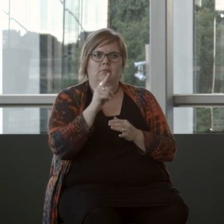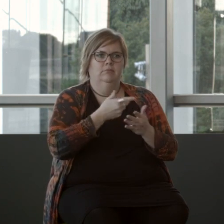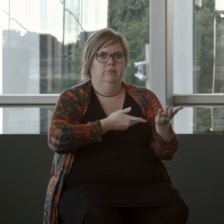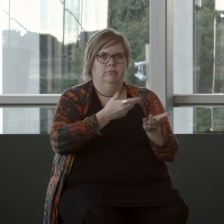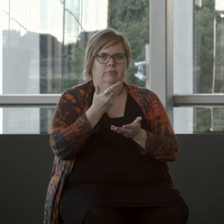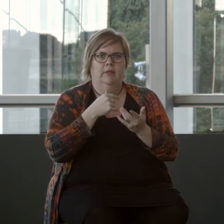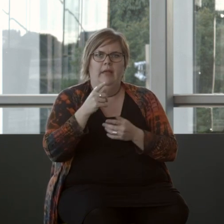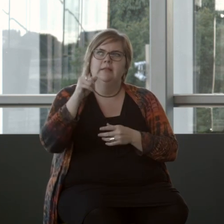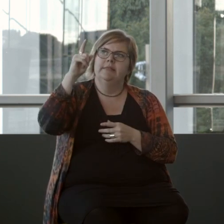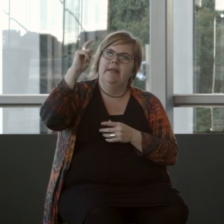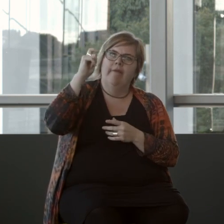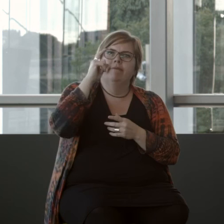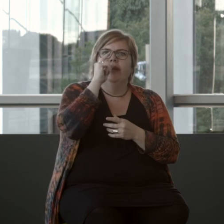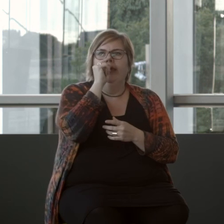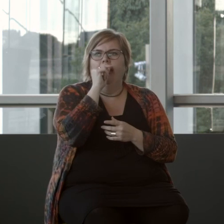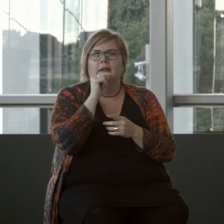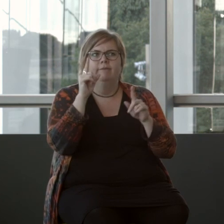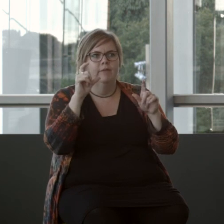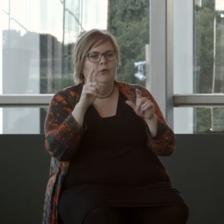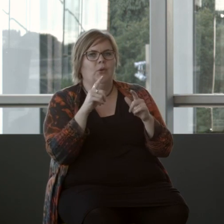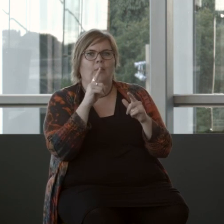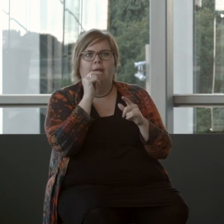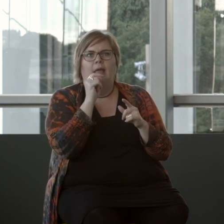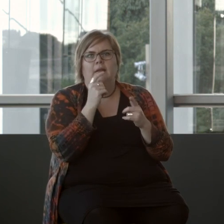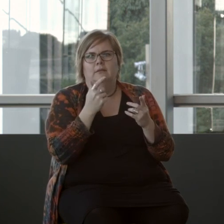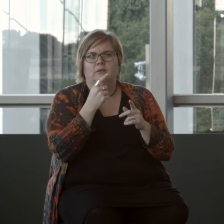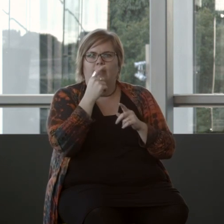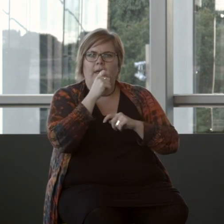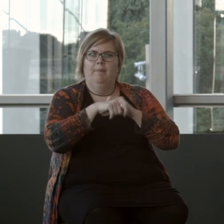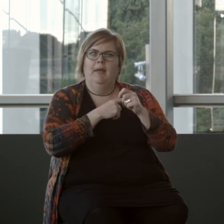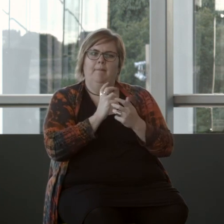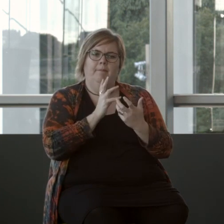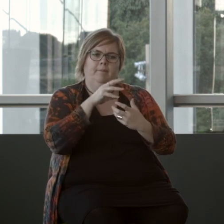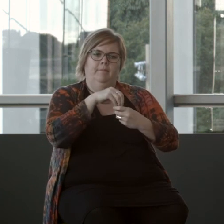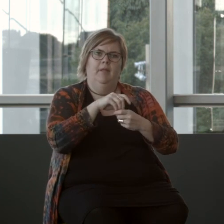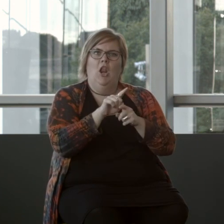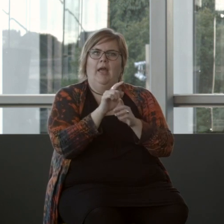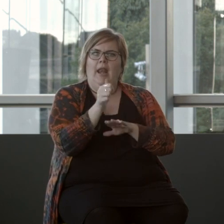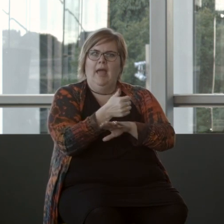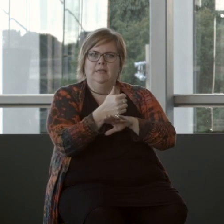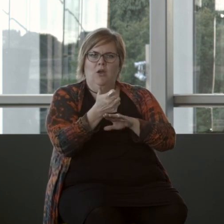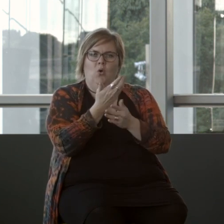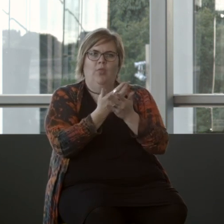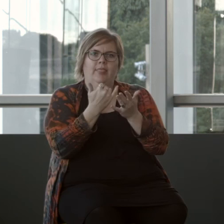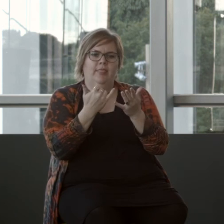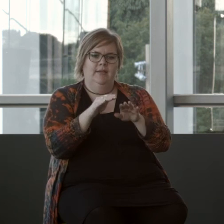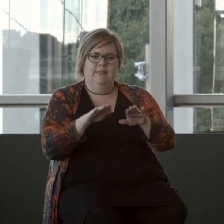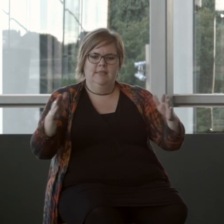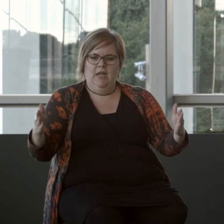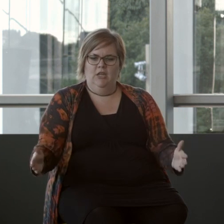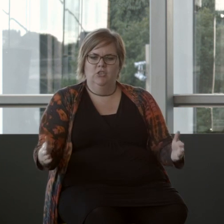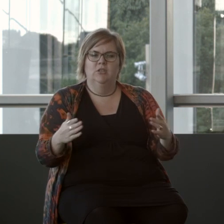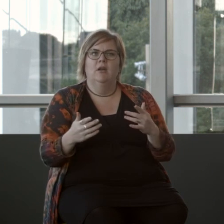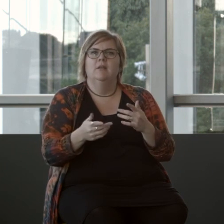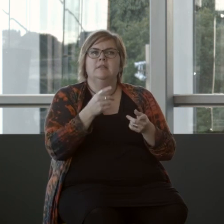take selfies in and take photos in and have some fun in, so that they become the actor in the stage. And then other times I